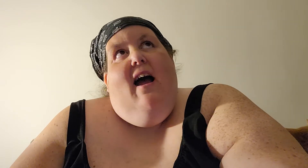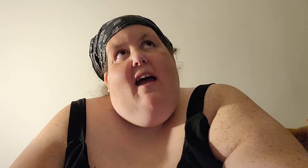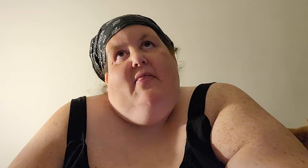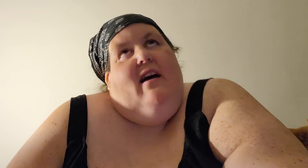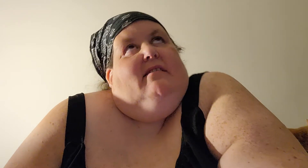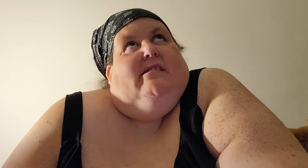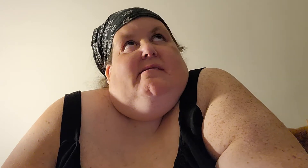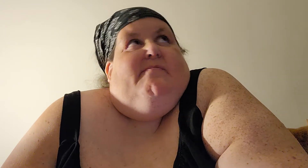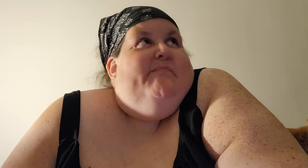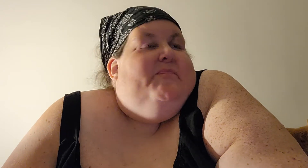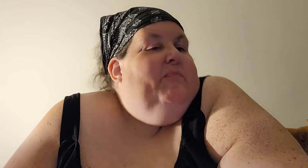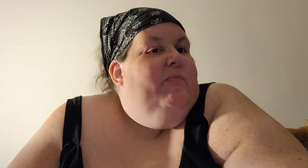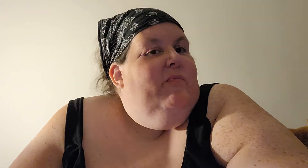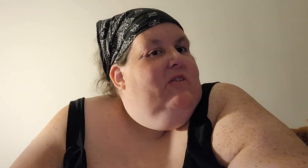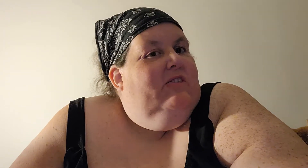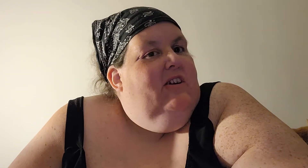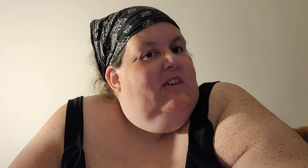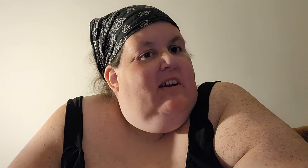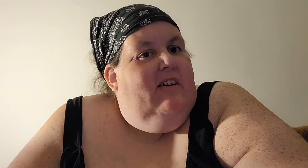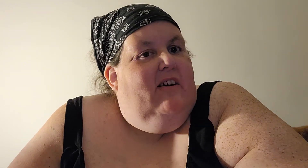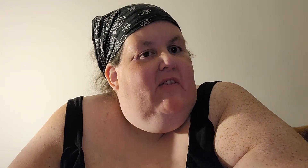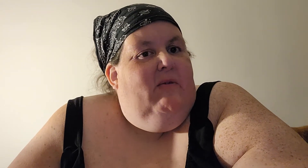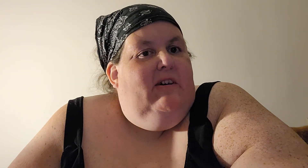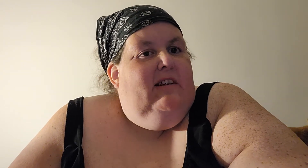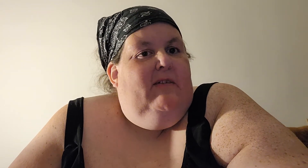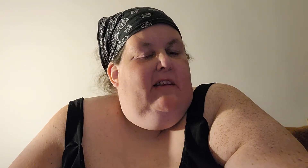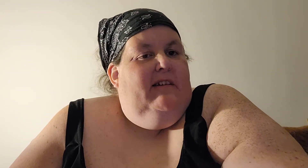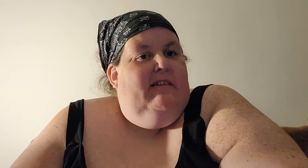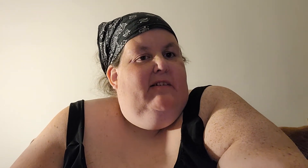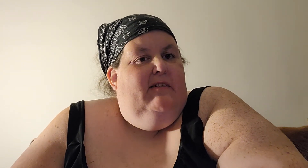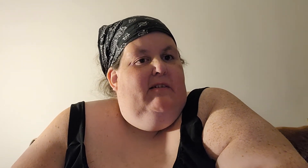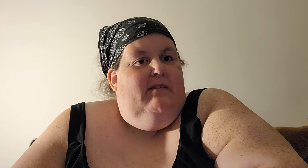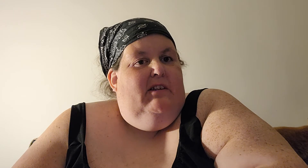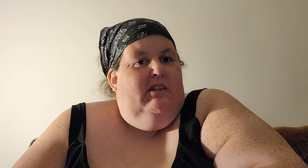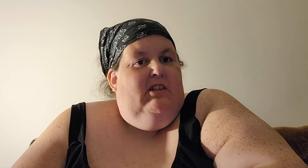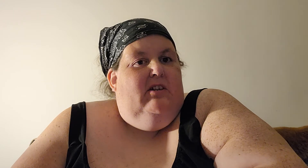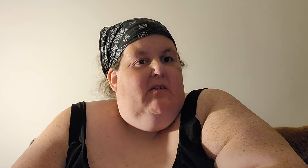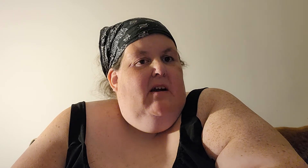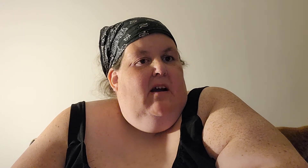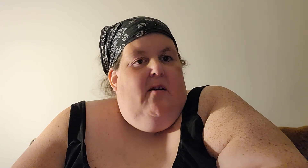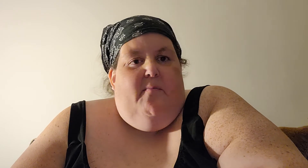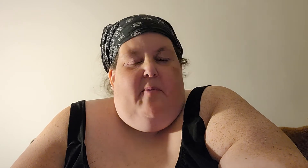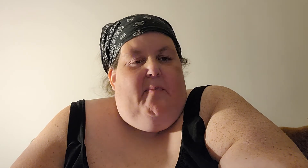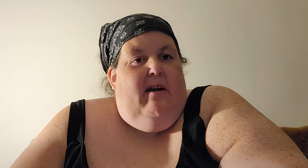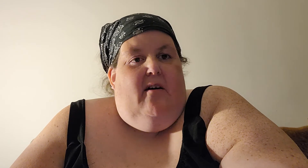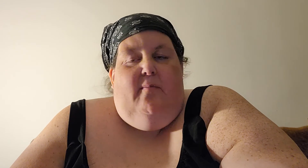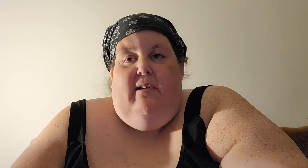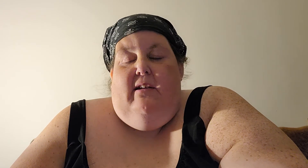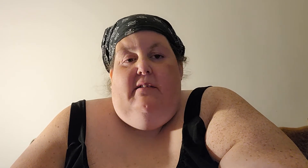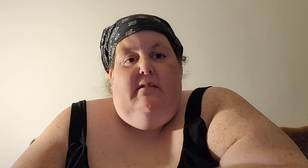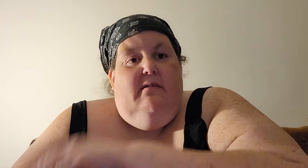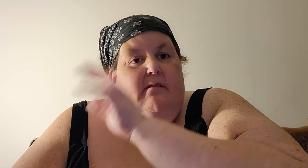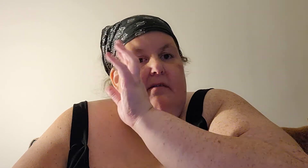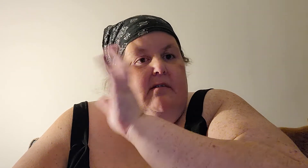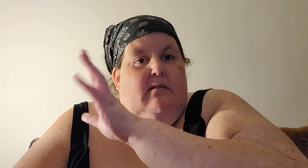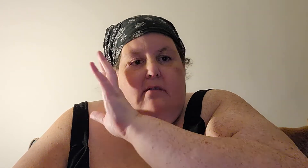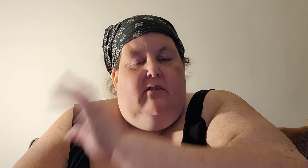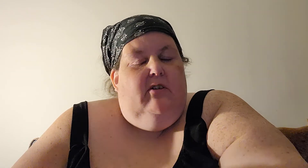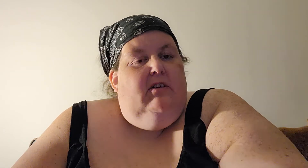And those I think are all the words I would like to teach you. But by all means, there are